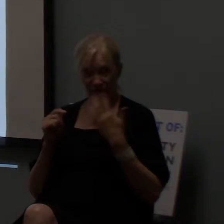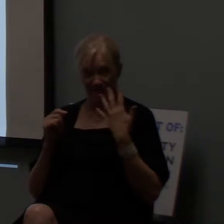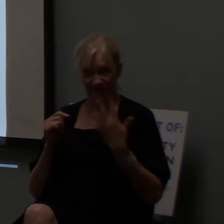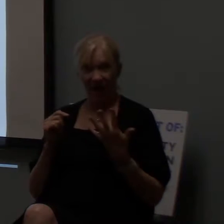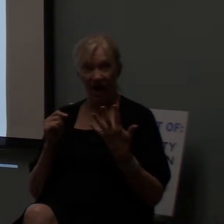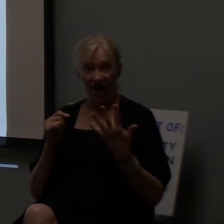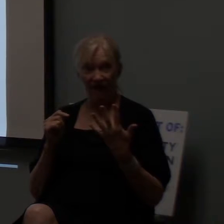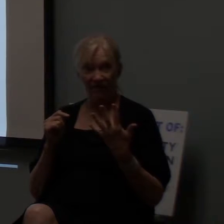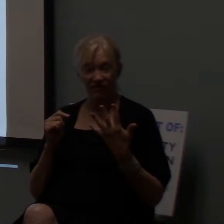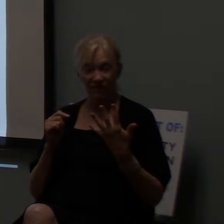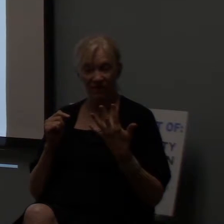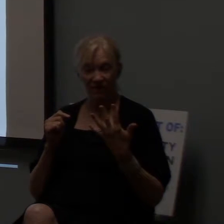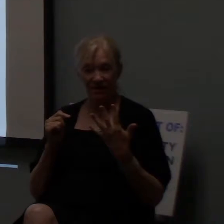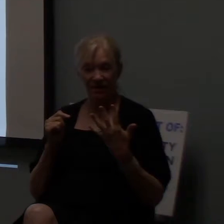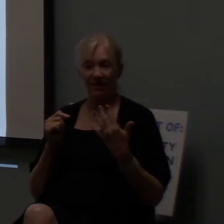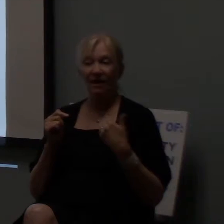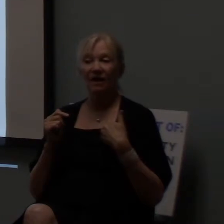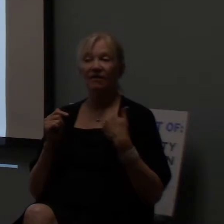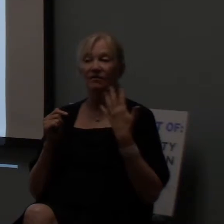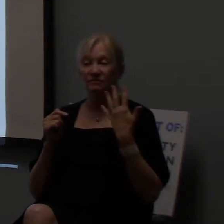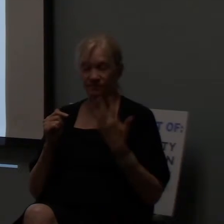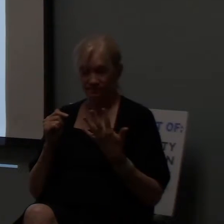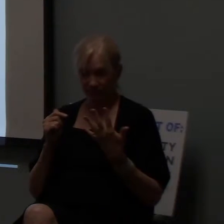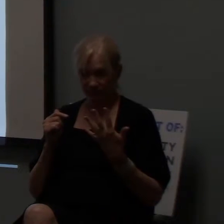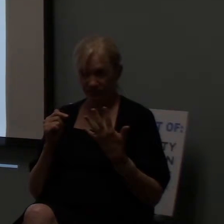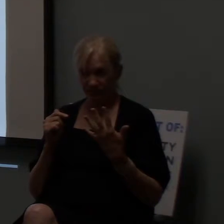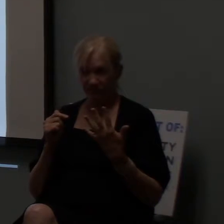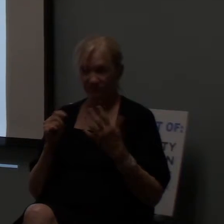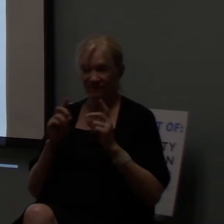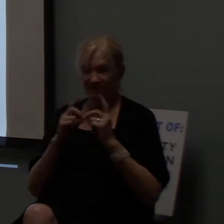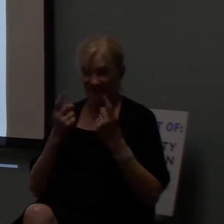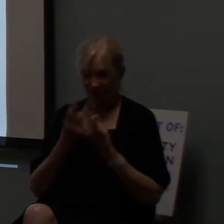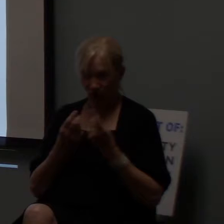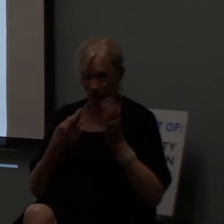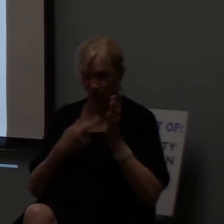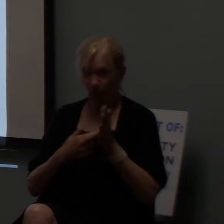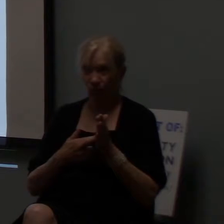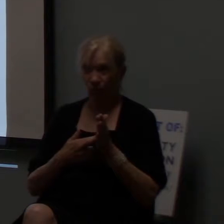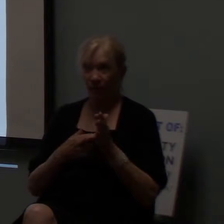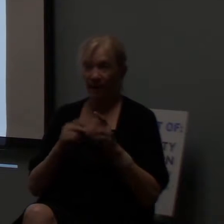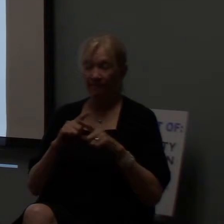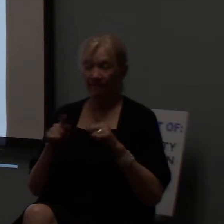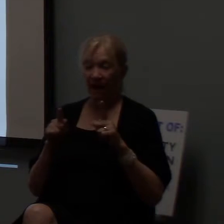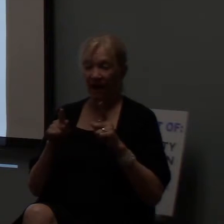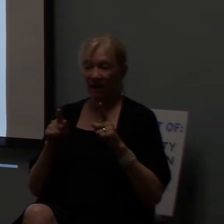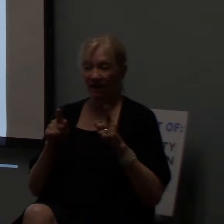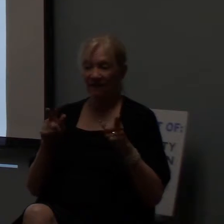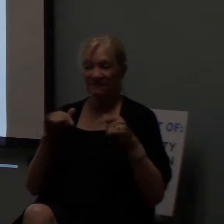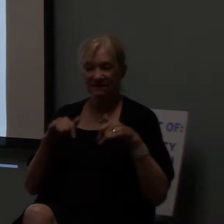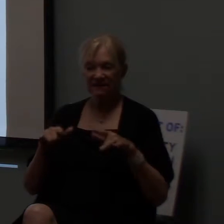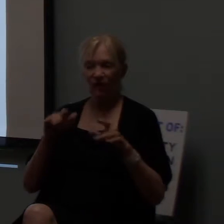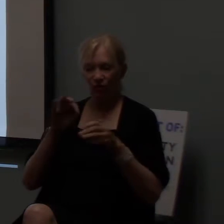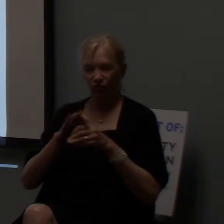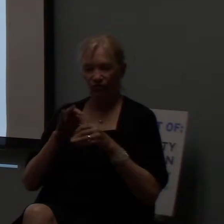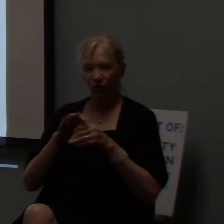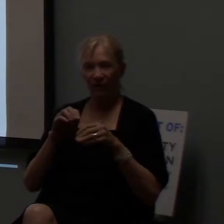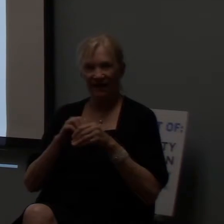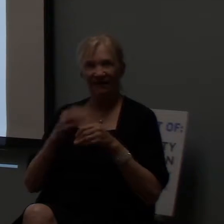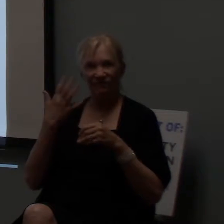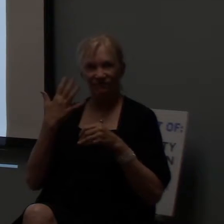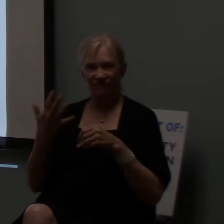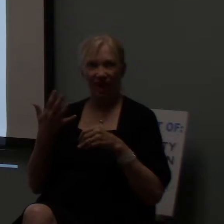large, then we would have 5 districts represented, but you would still get to vote in 5